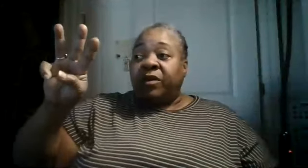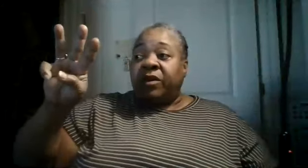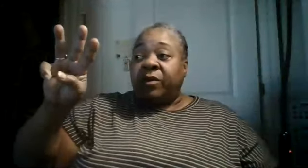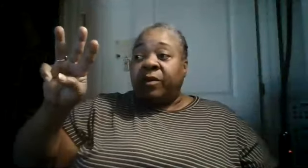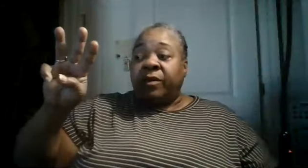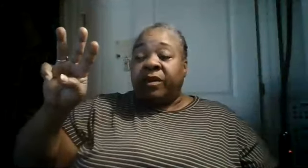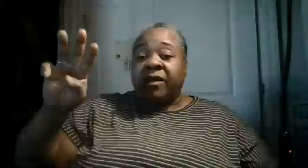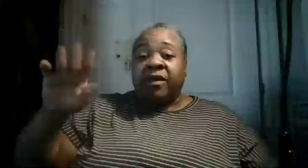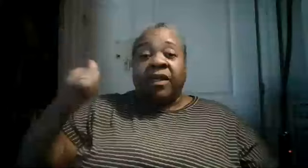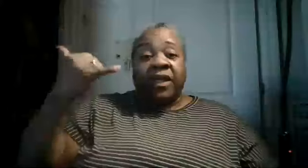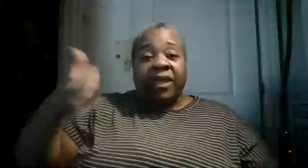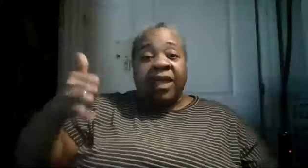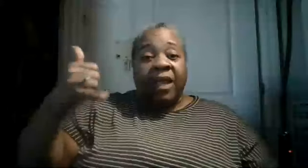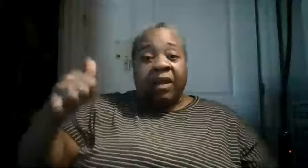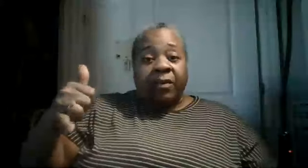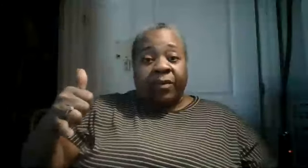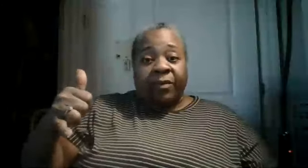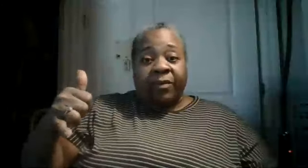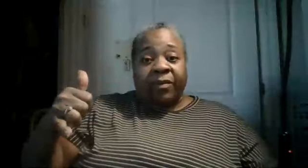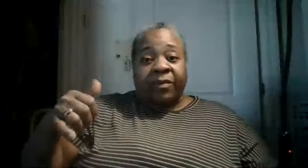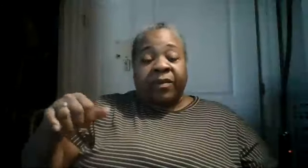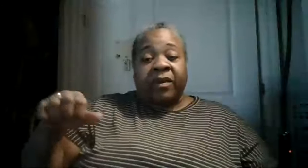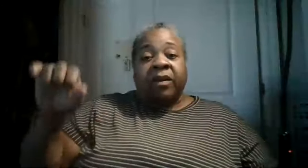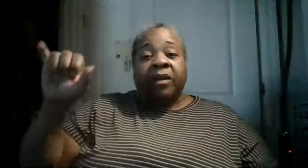Y-E-L-L-O-W. Yellow.